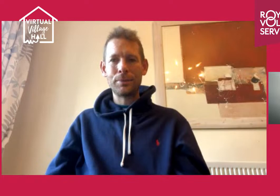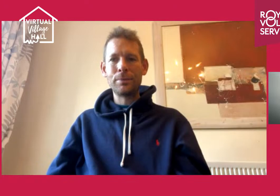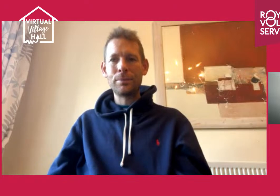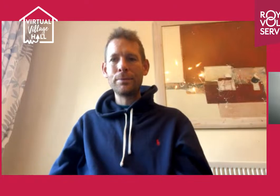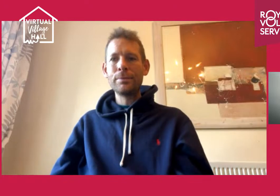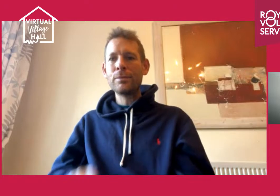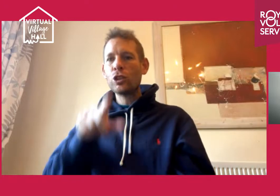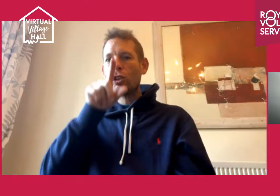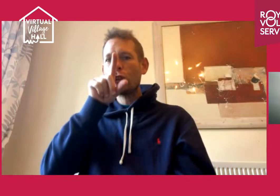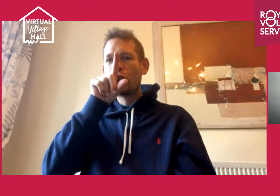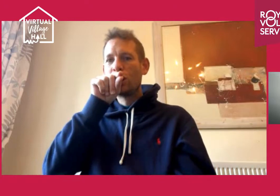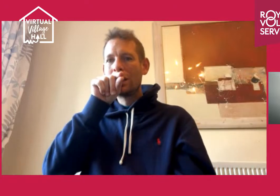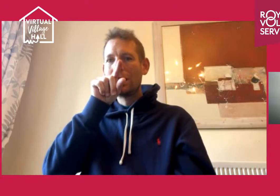Chicken.